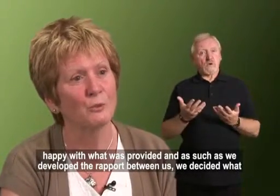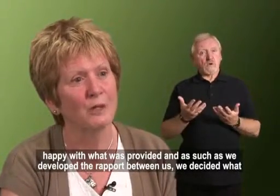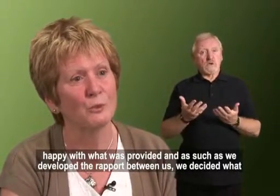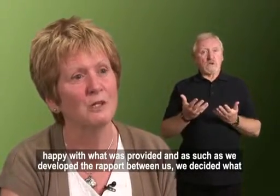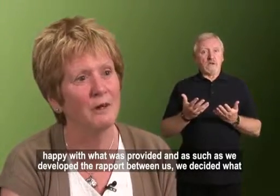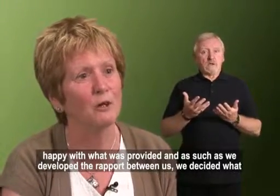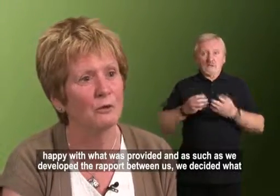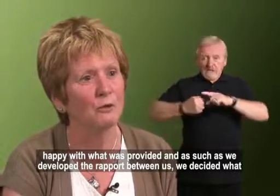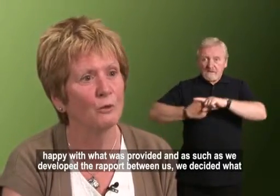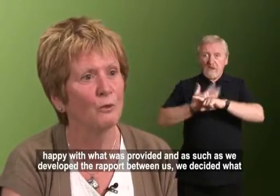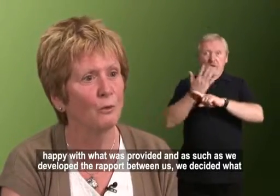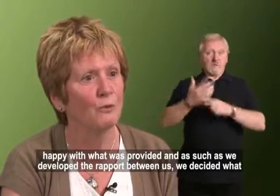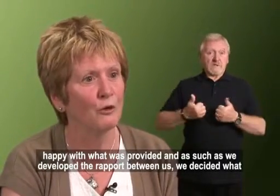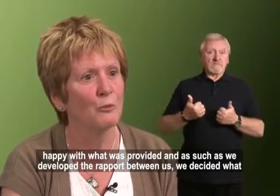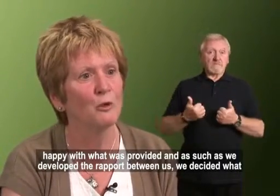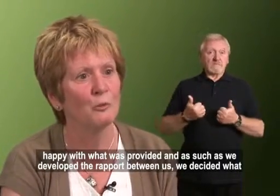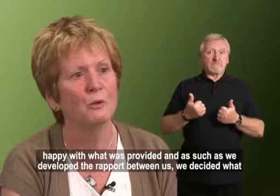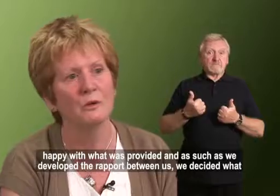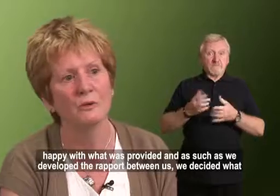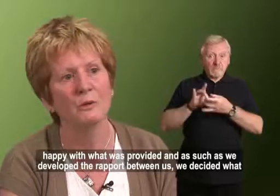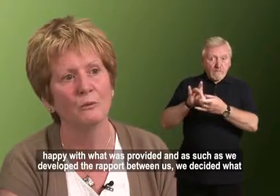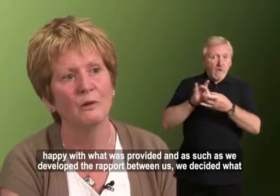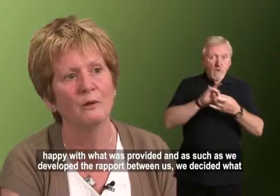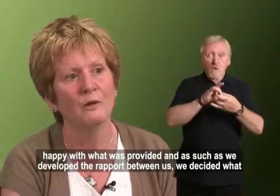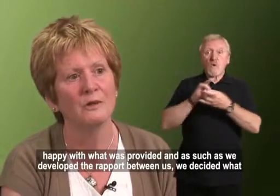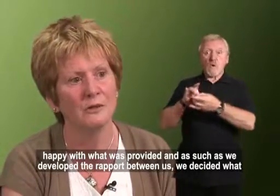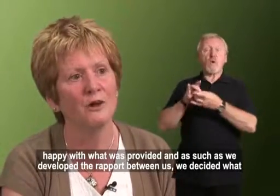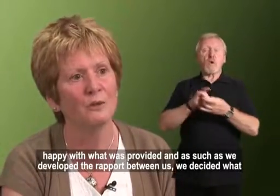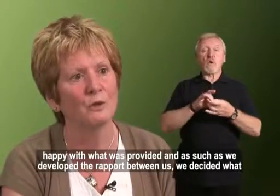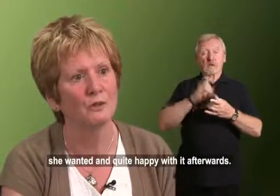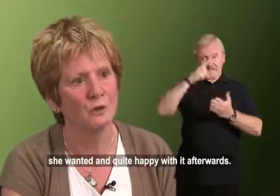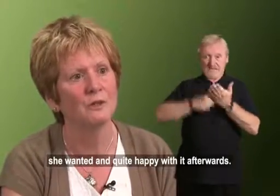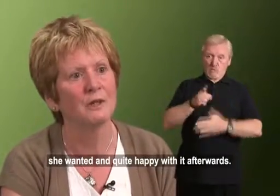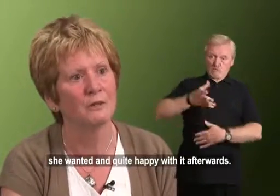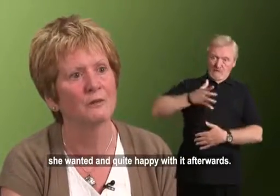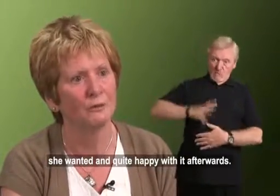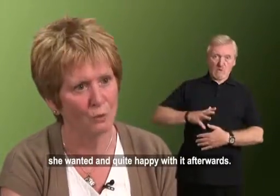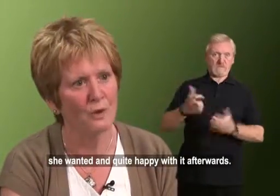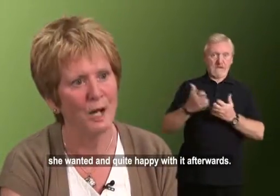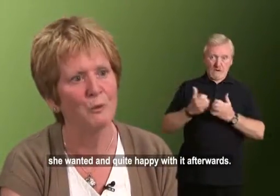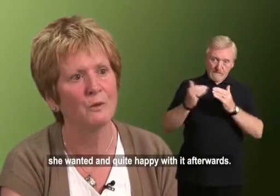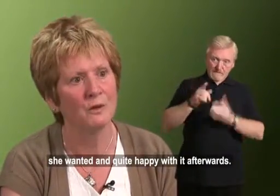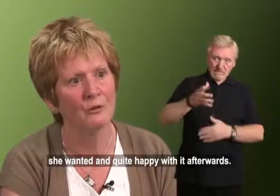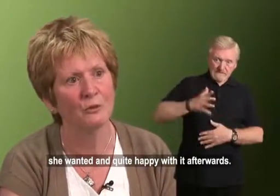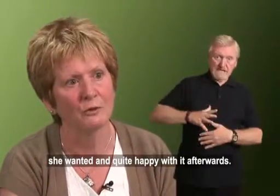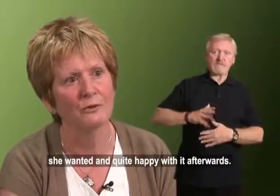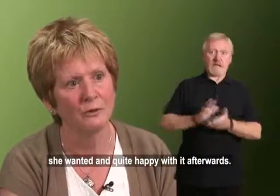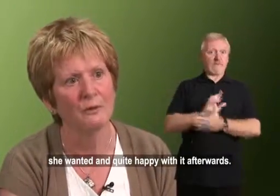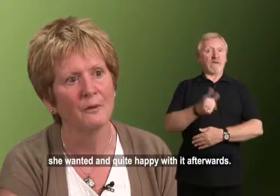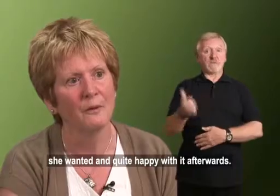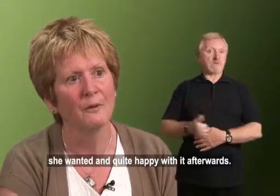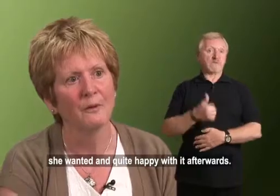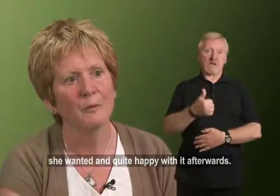such, as we developed the rapport between us, we decided what she wanted and quite happy with it